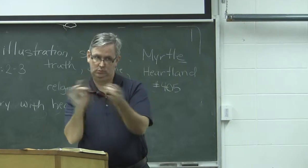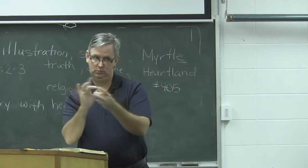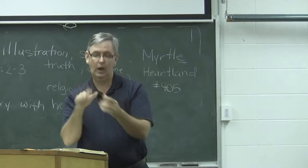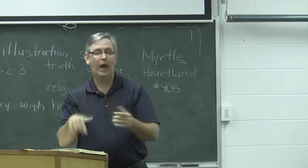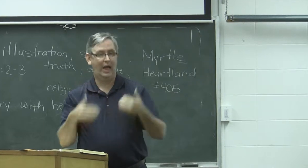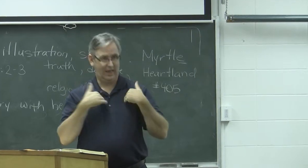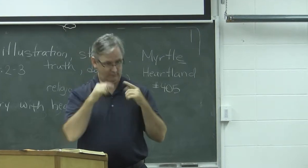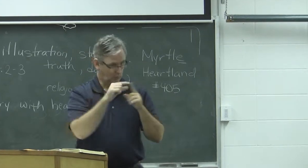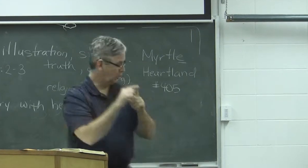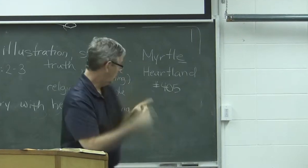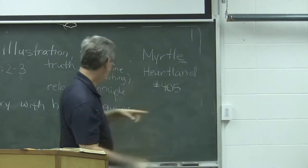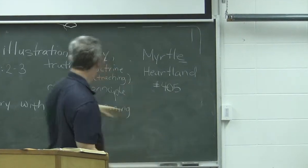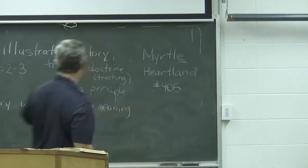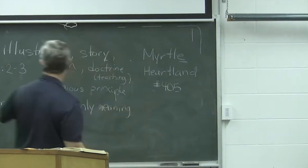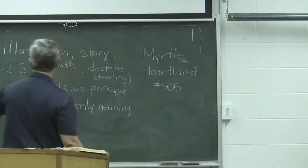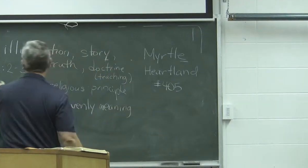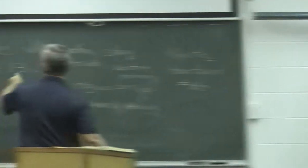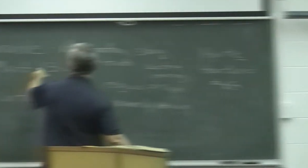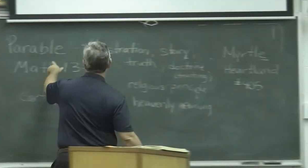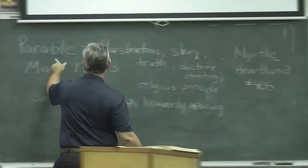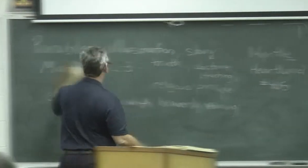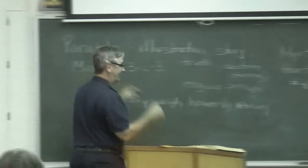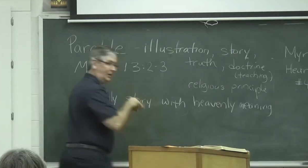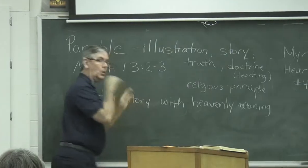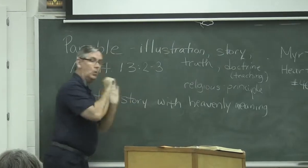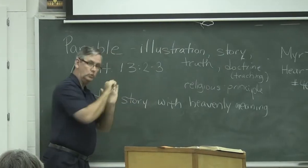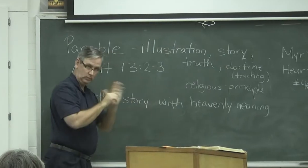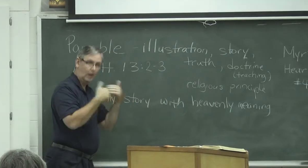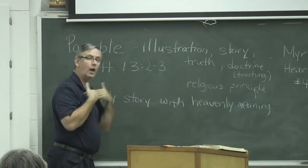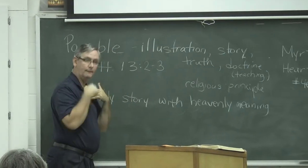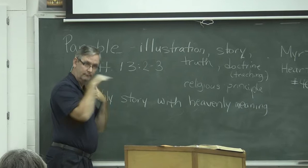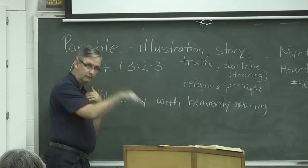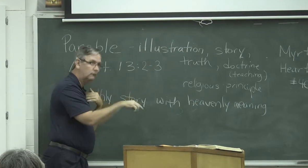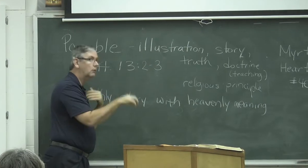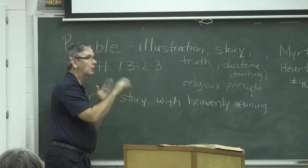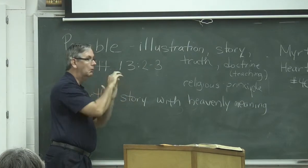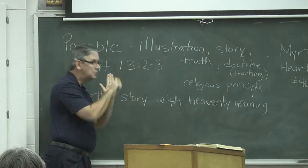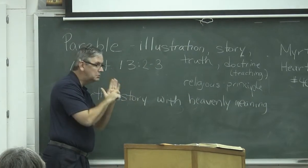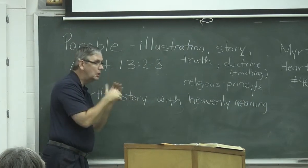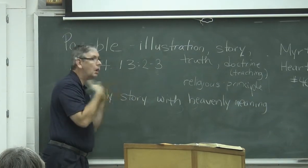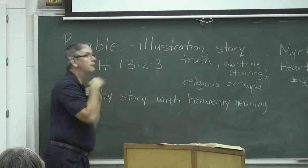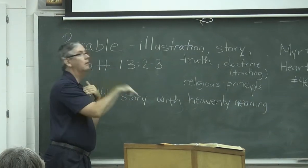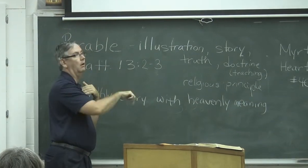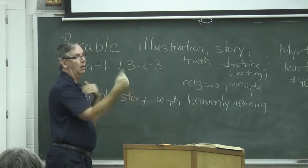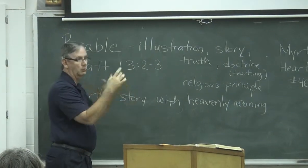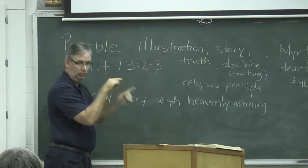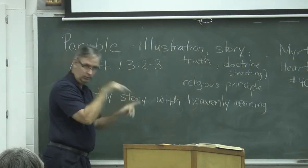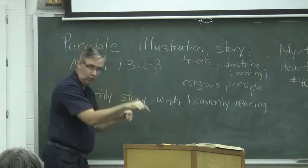to Jesus' stories. We have another word, we have parable in the Old Testament. In Exodus, we have